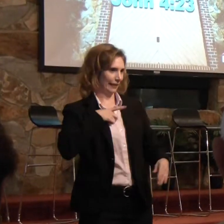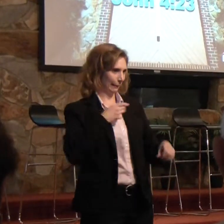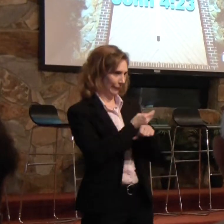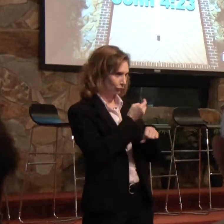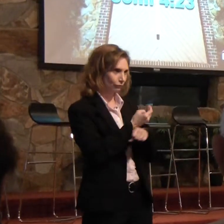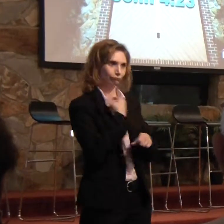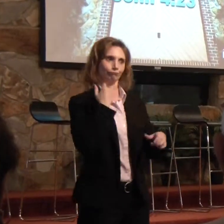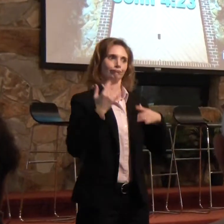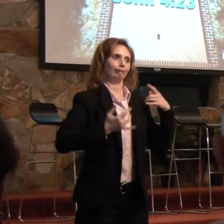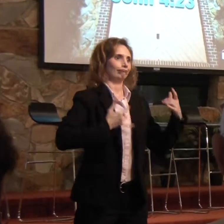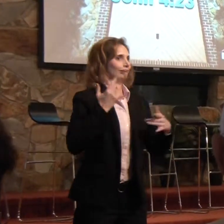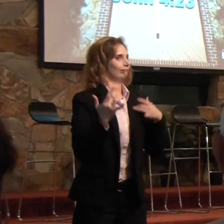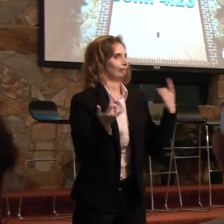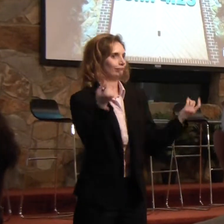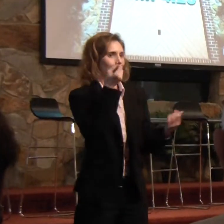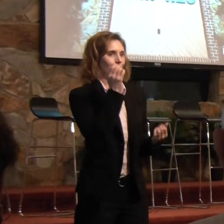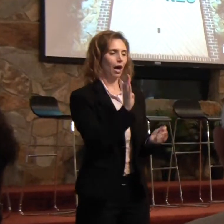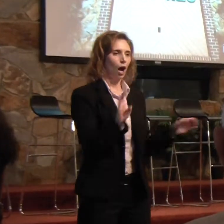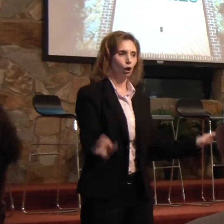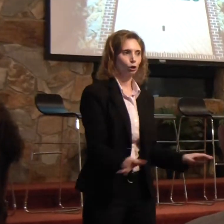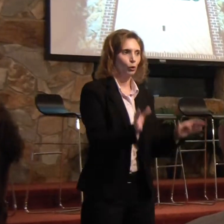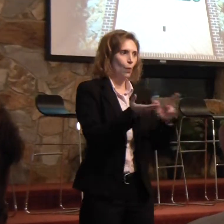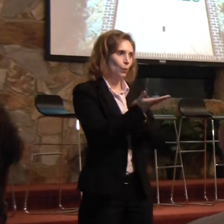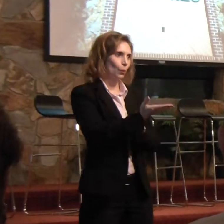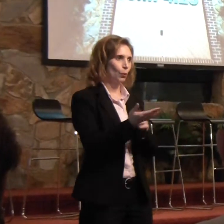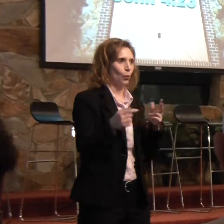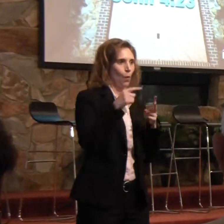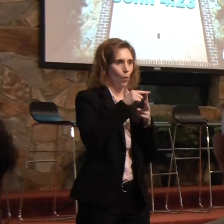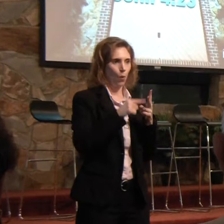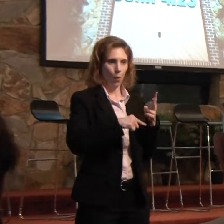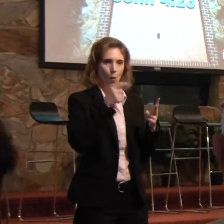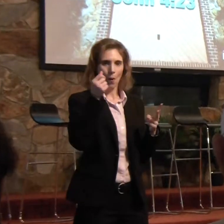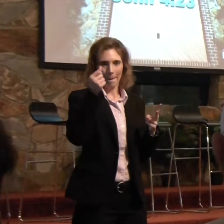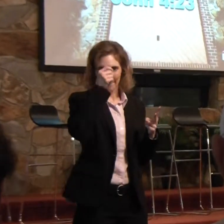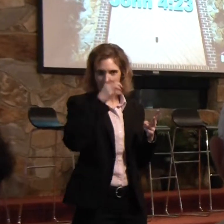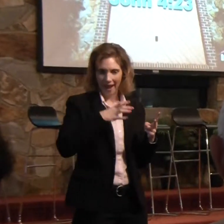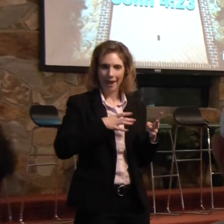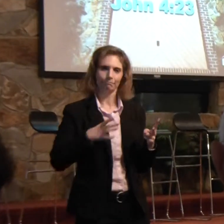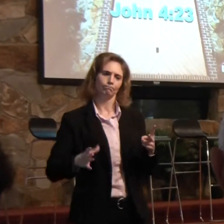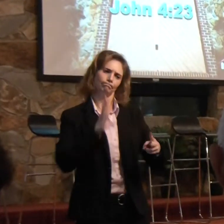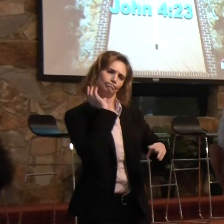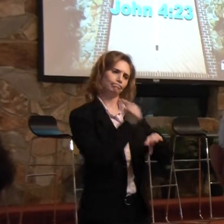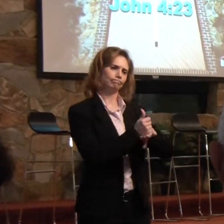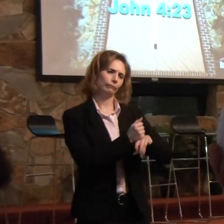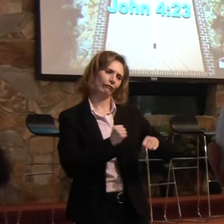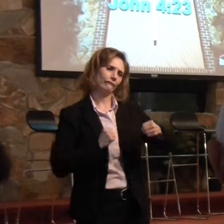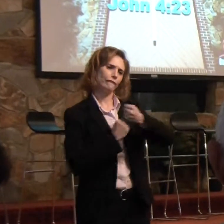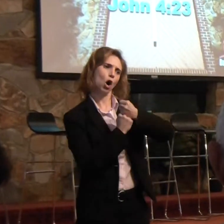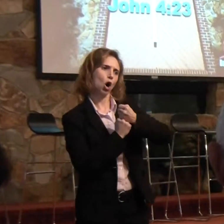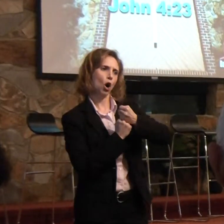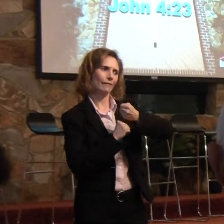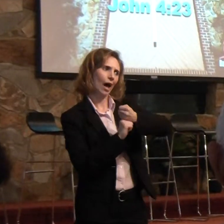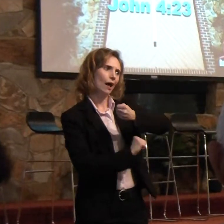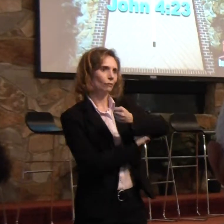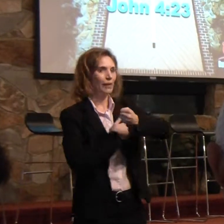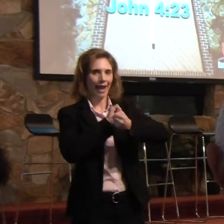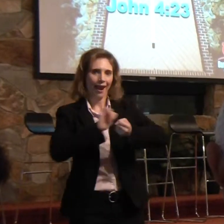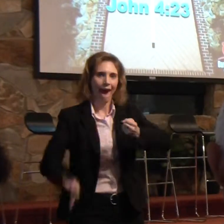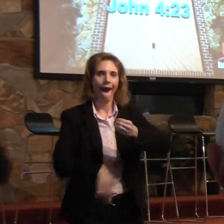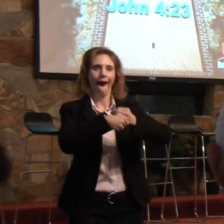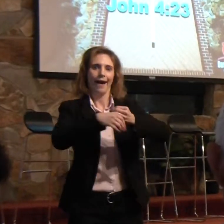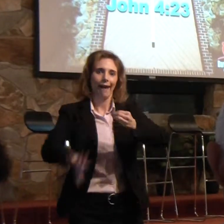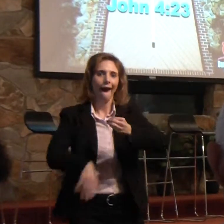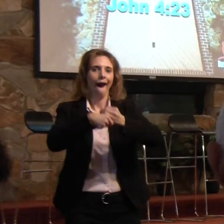so we're excited about what God is going to do through our deacons in laying a firm foundation that we can build upon. And we can